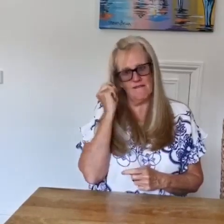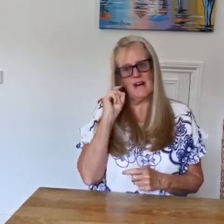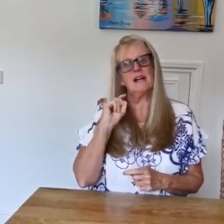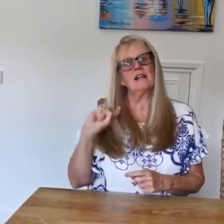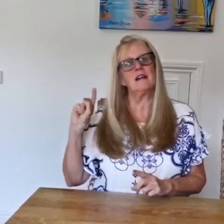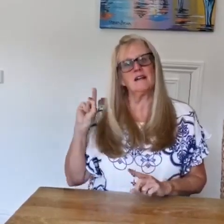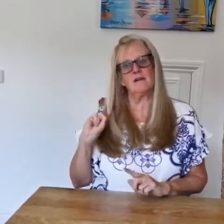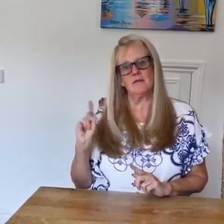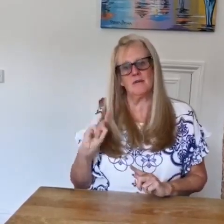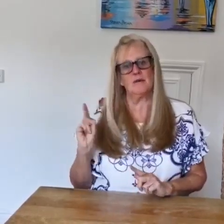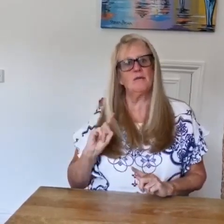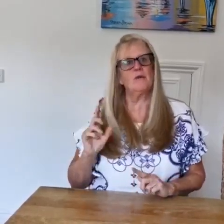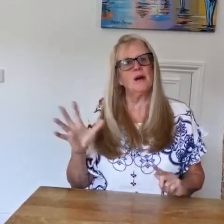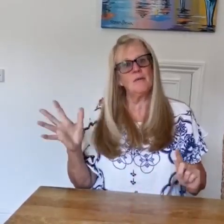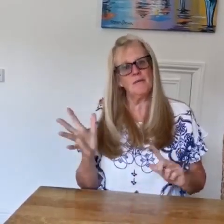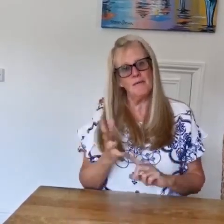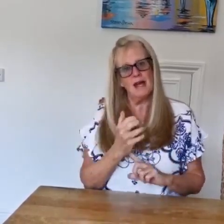what we're made of